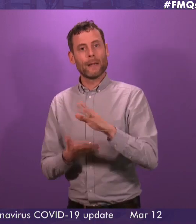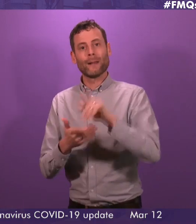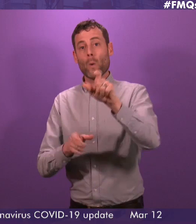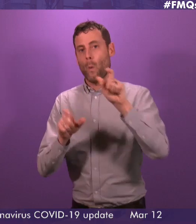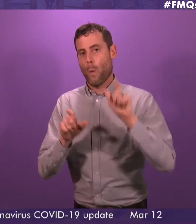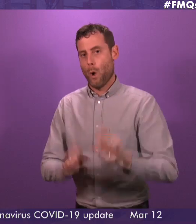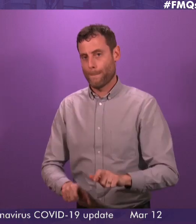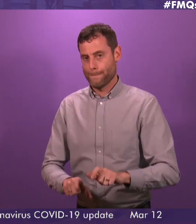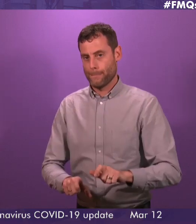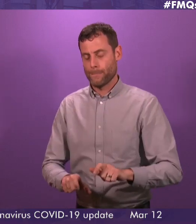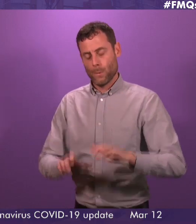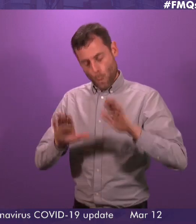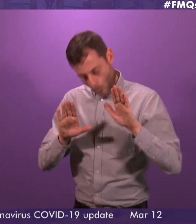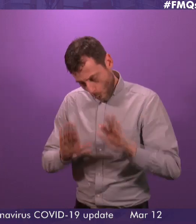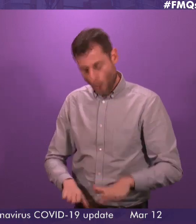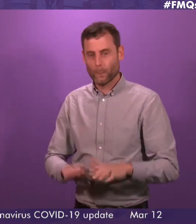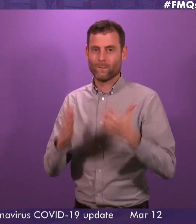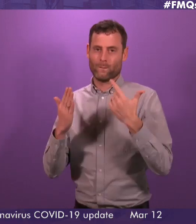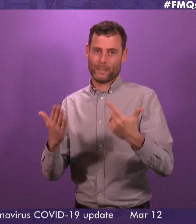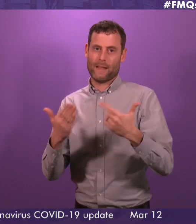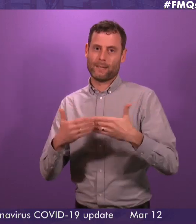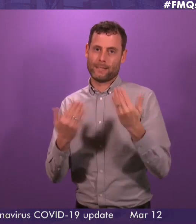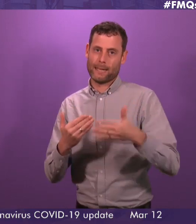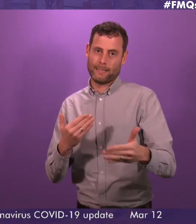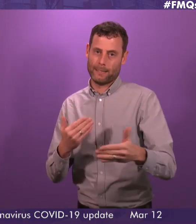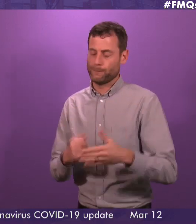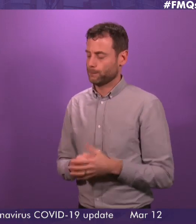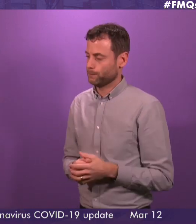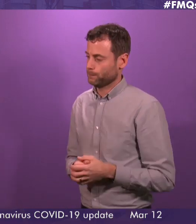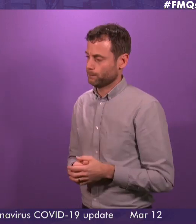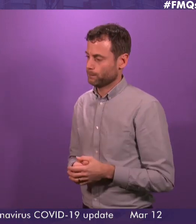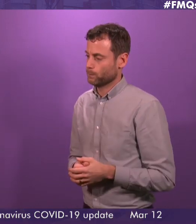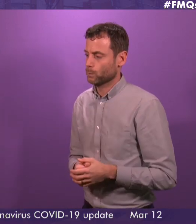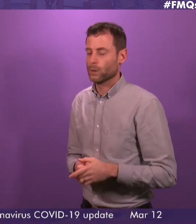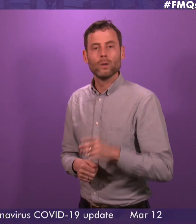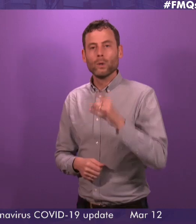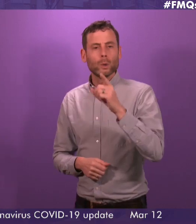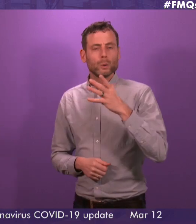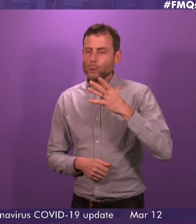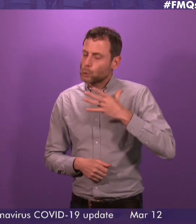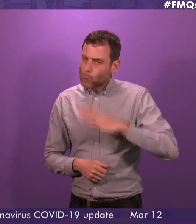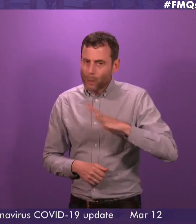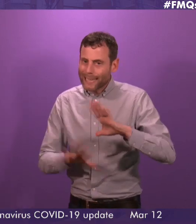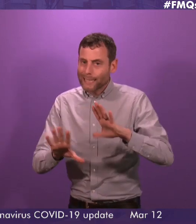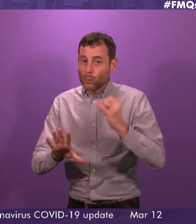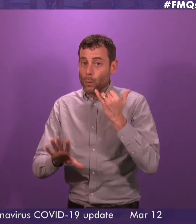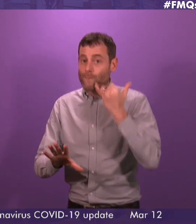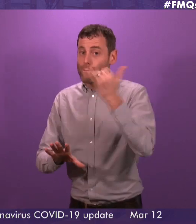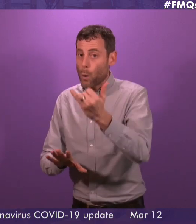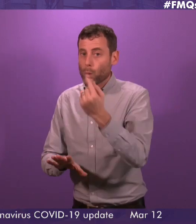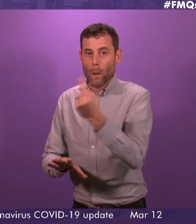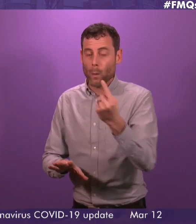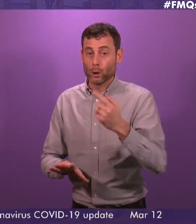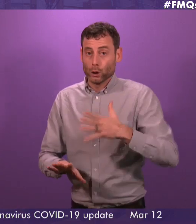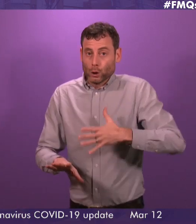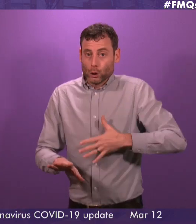or a fever, we want you to stay at home for 7 days. You do not need to, and we don't want you to